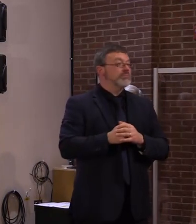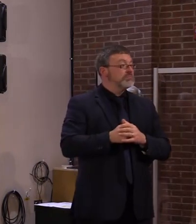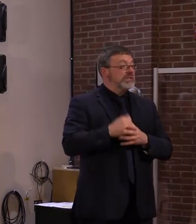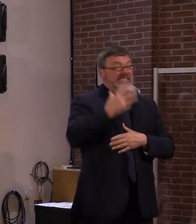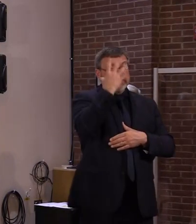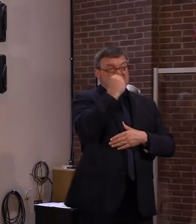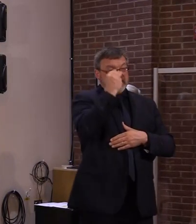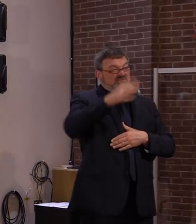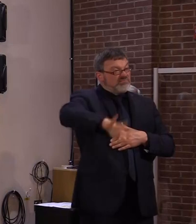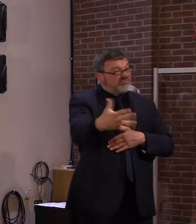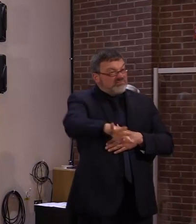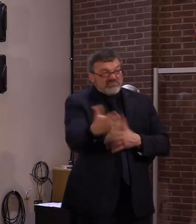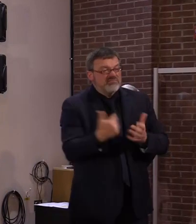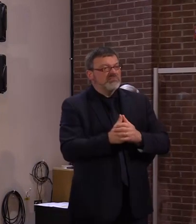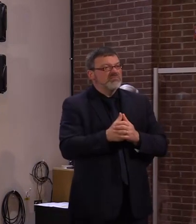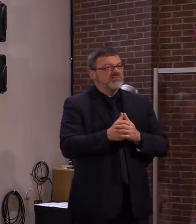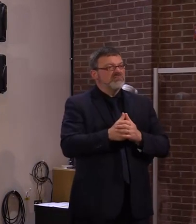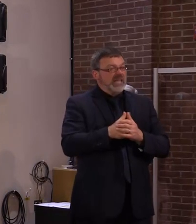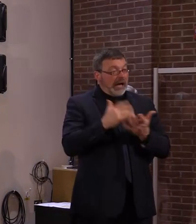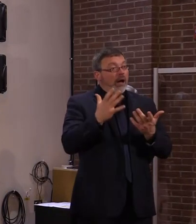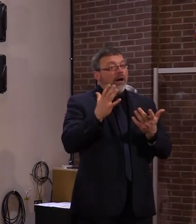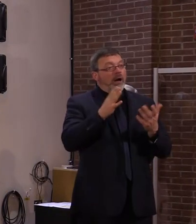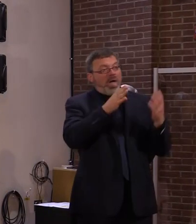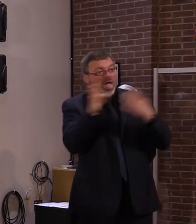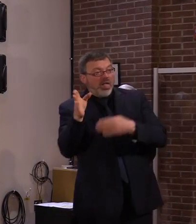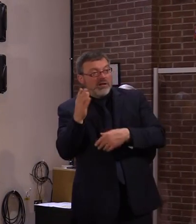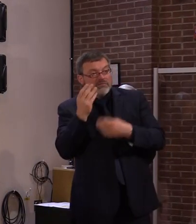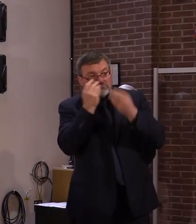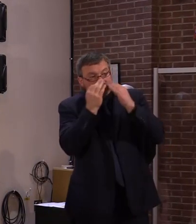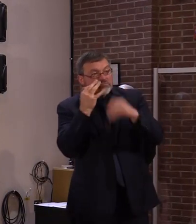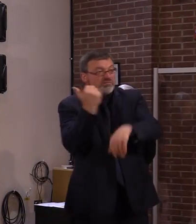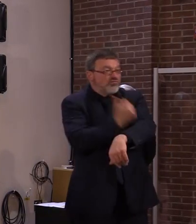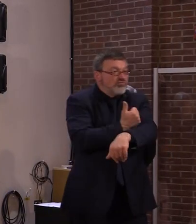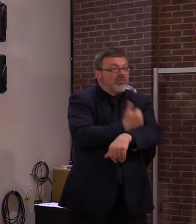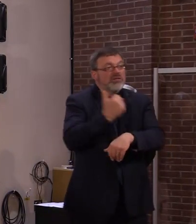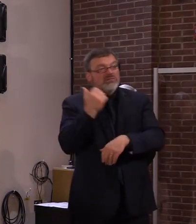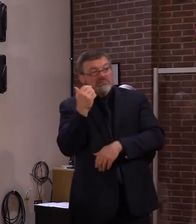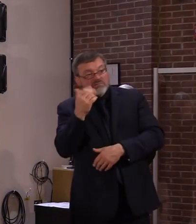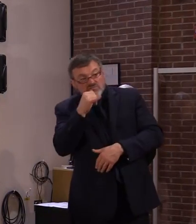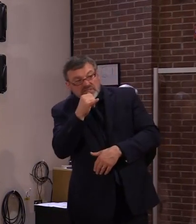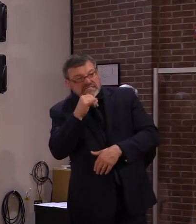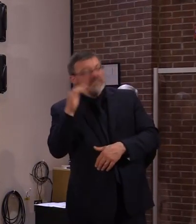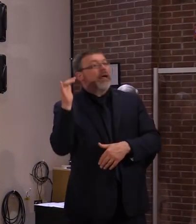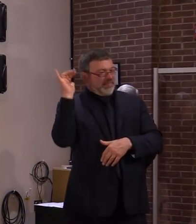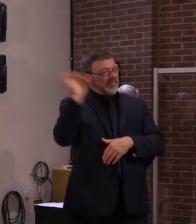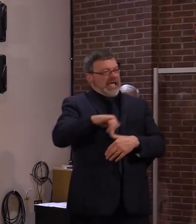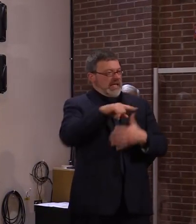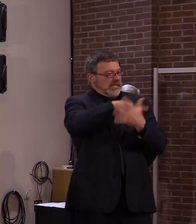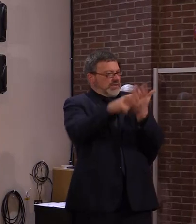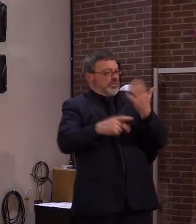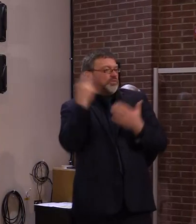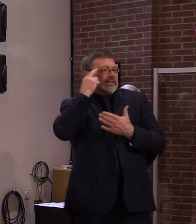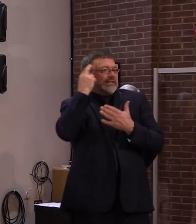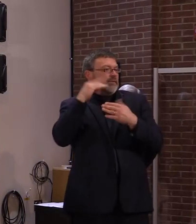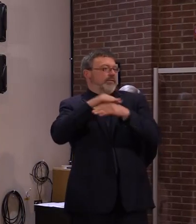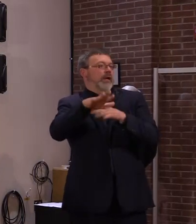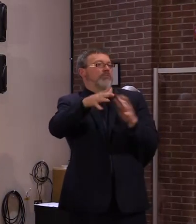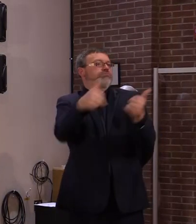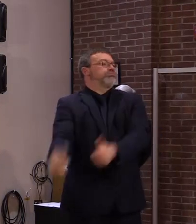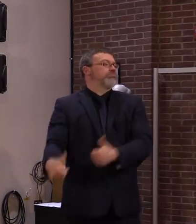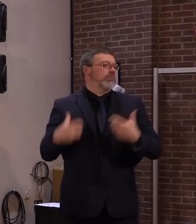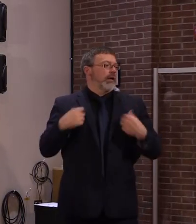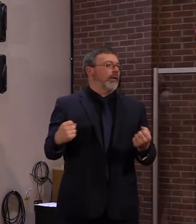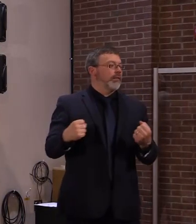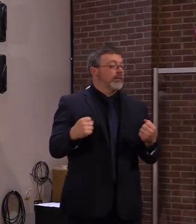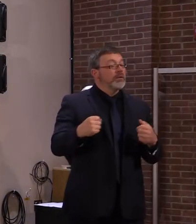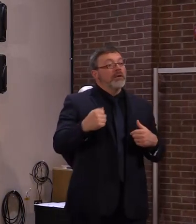all quite understandable with the stresses of the pandemic. There's even a new term for this now, health